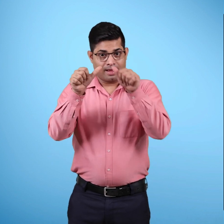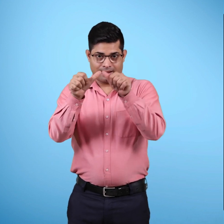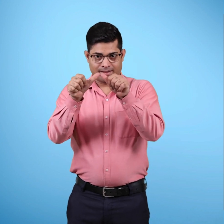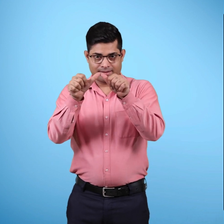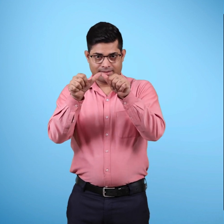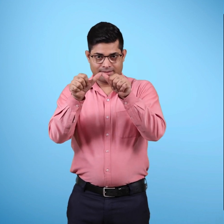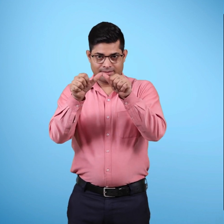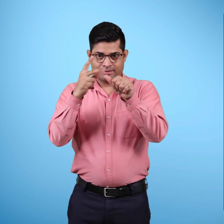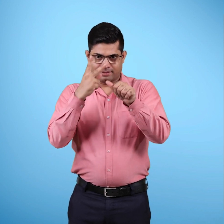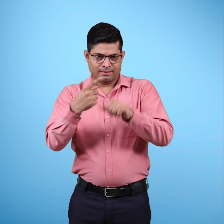7.17a,